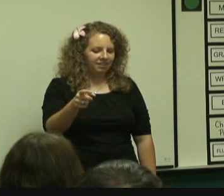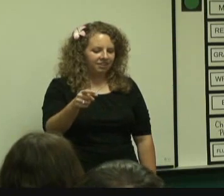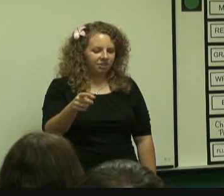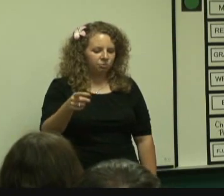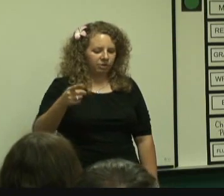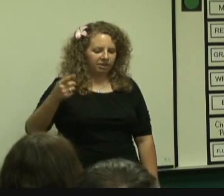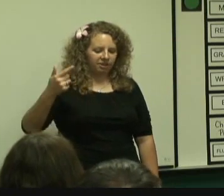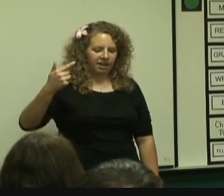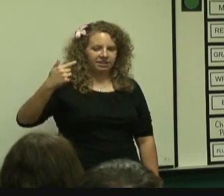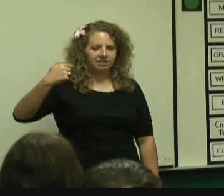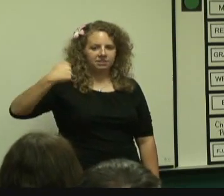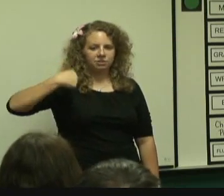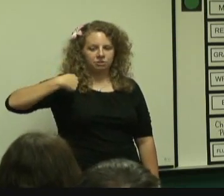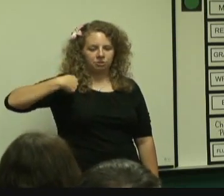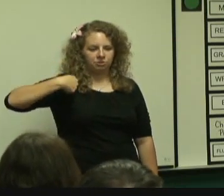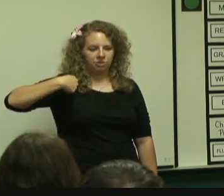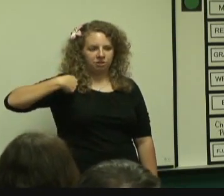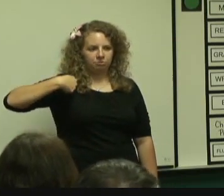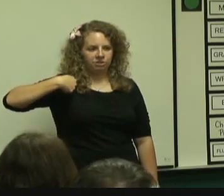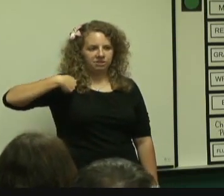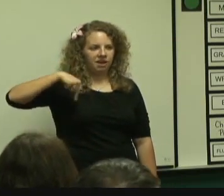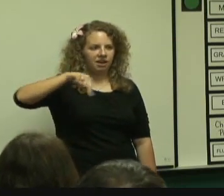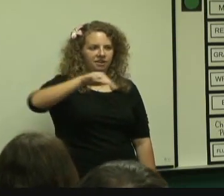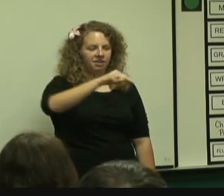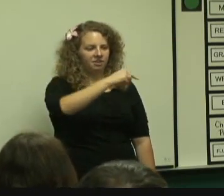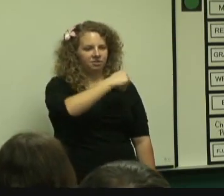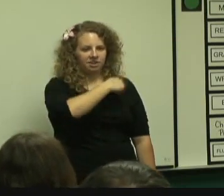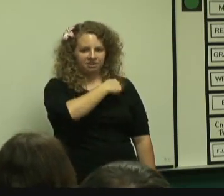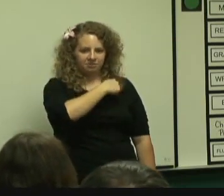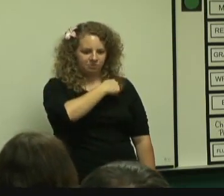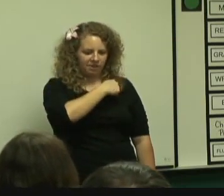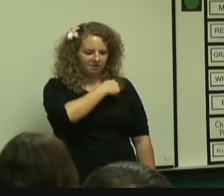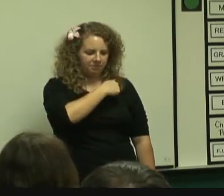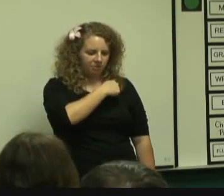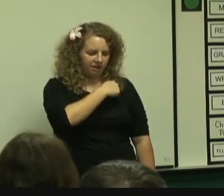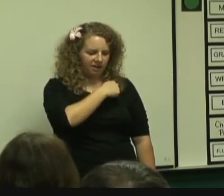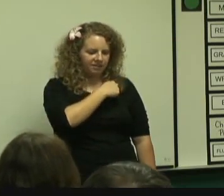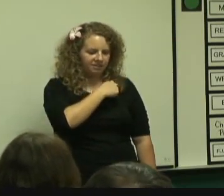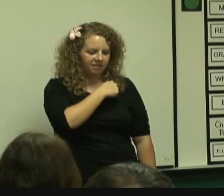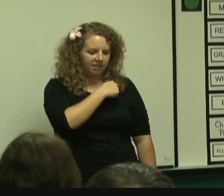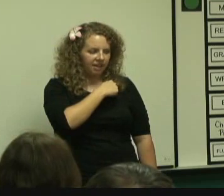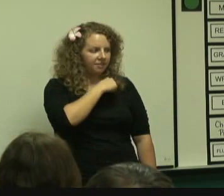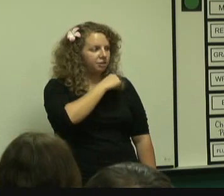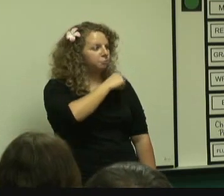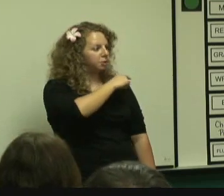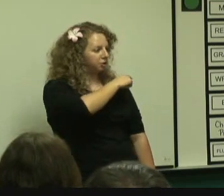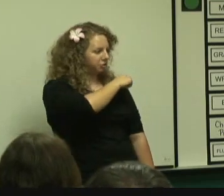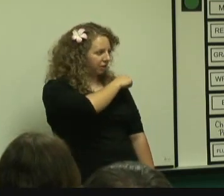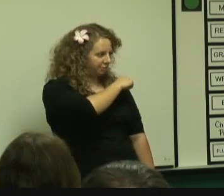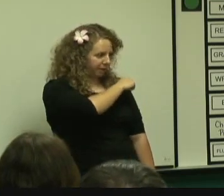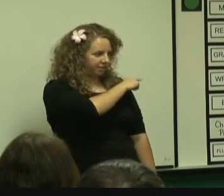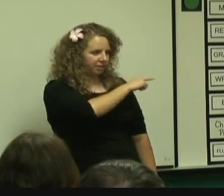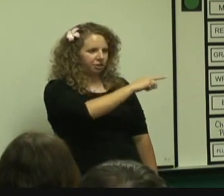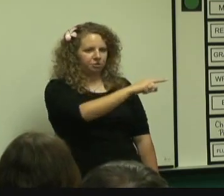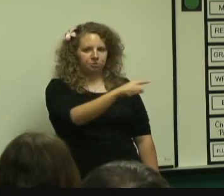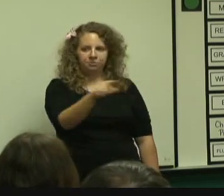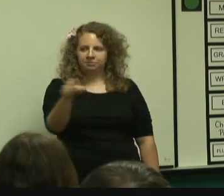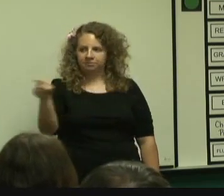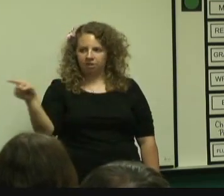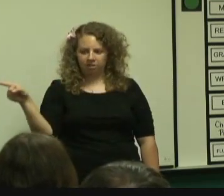and then we or us, so start on one side, go to the other, we or us, and then you plural, so everybody, like you, all